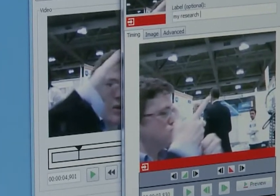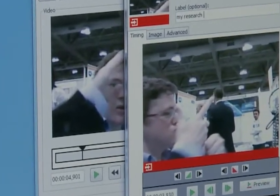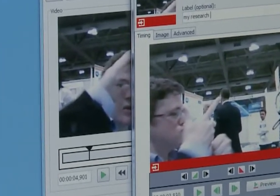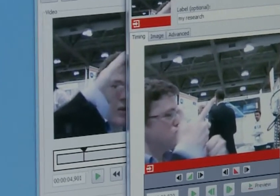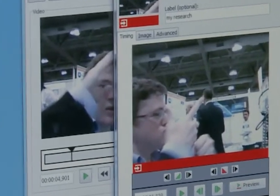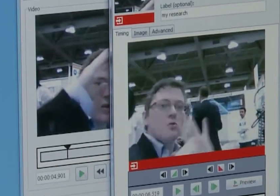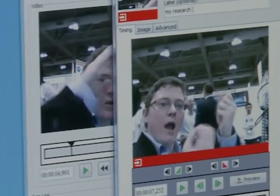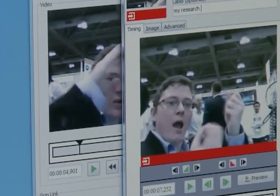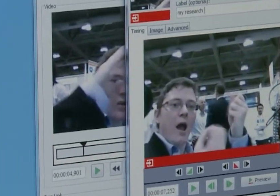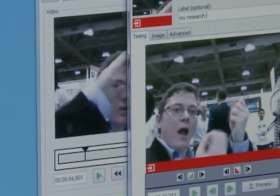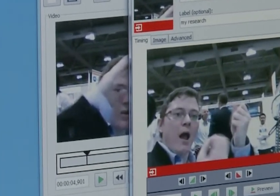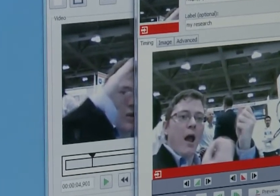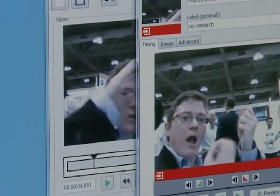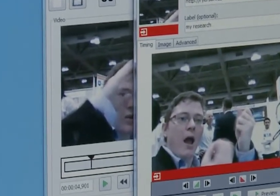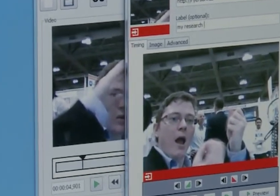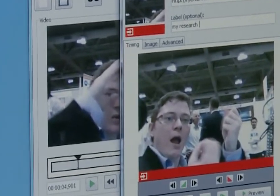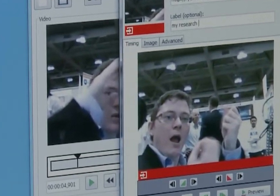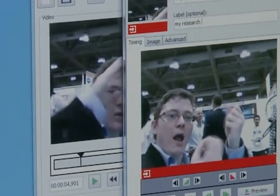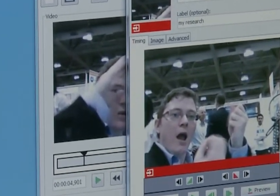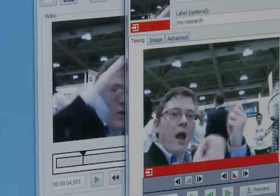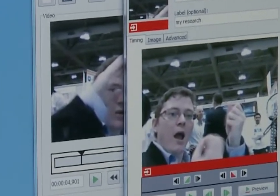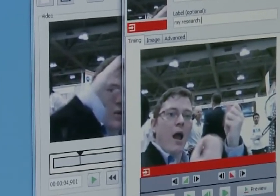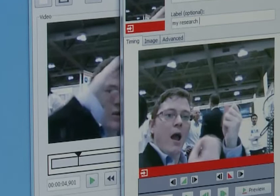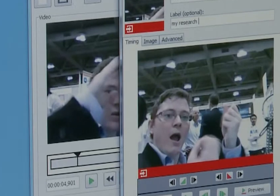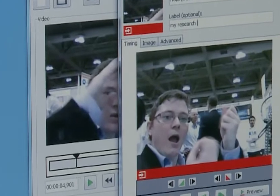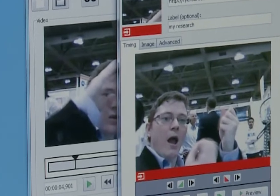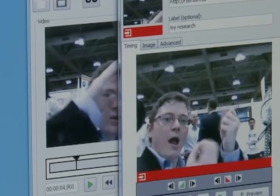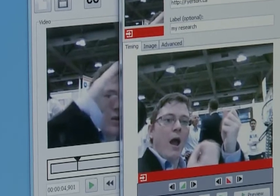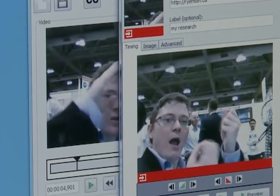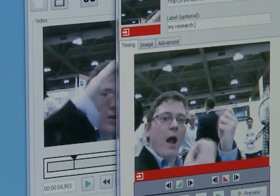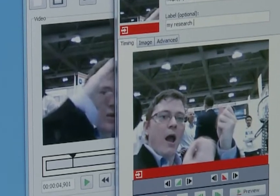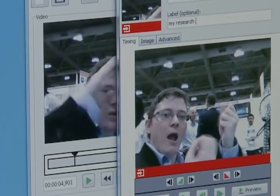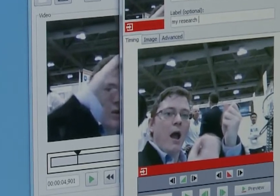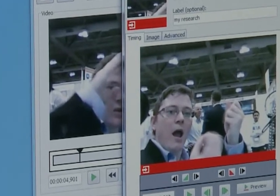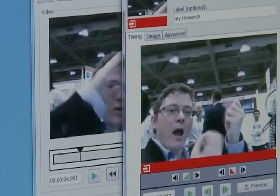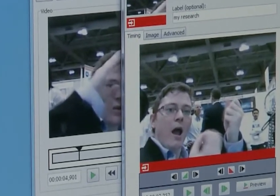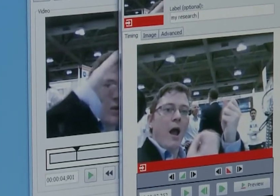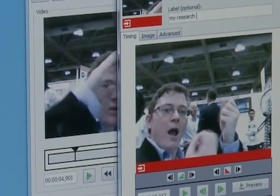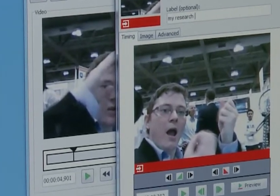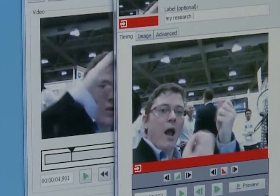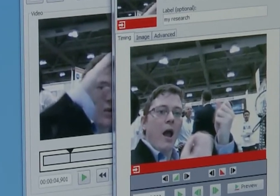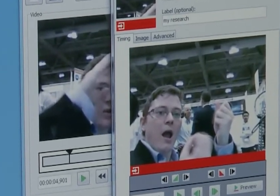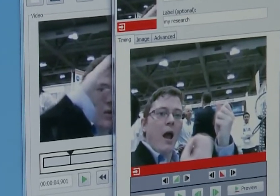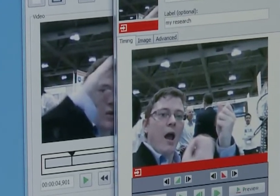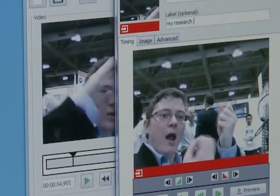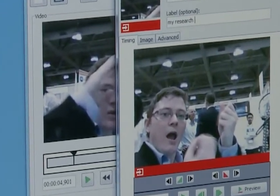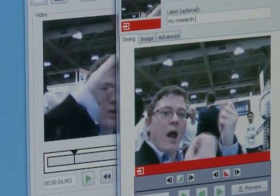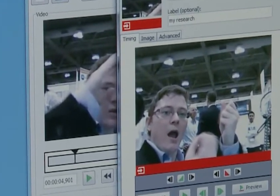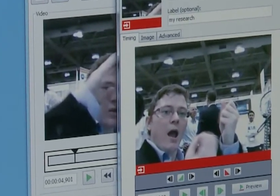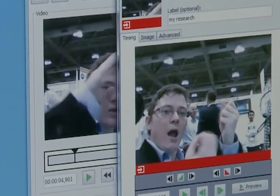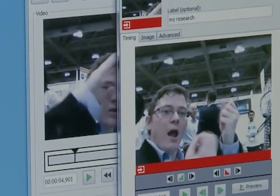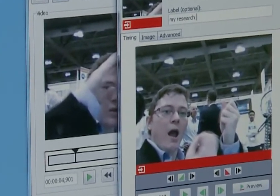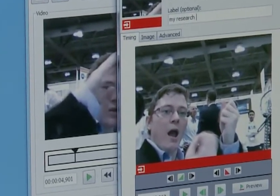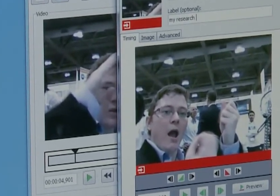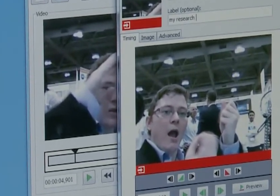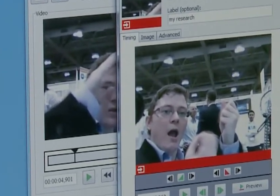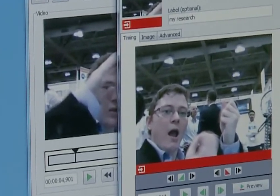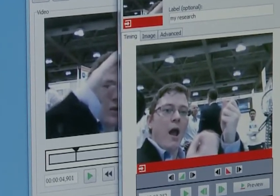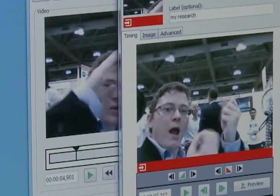what I do in this part of the video editor, so I can just make that the particular aspect of this video that I want to highlight